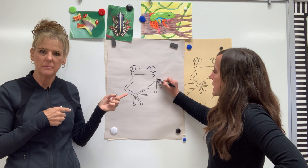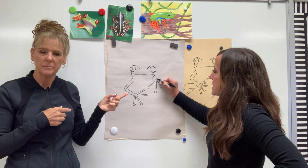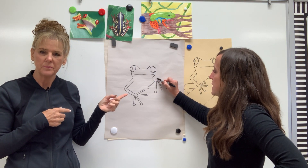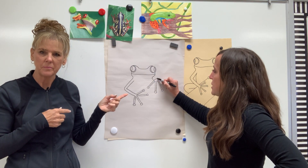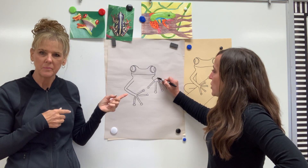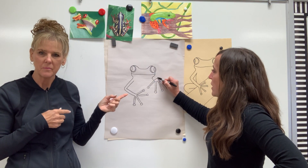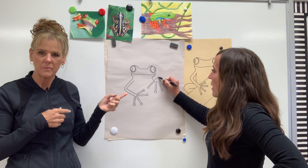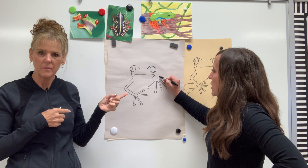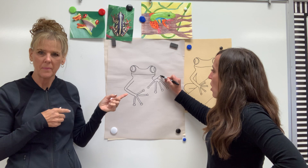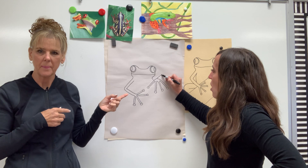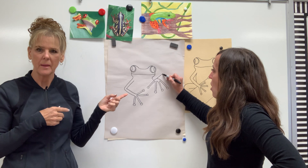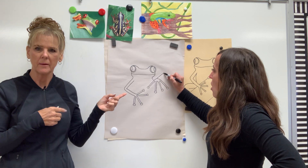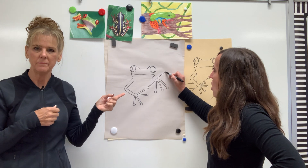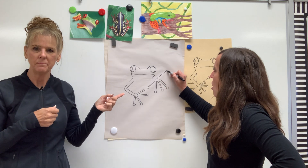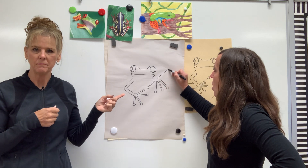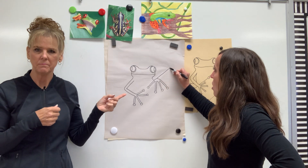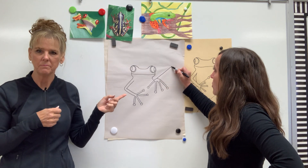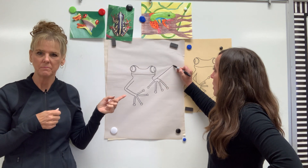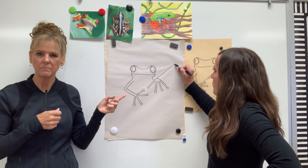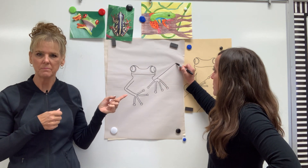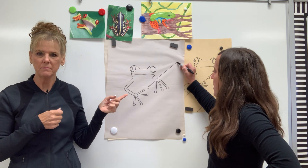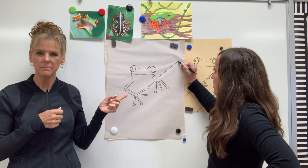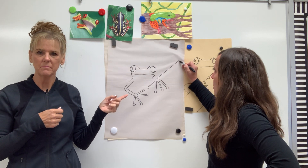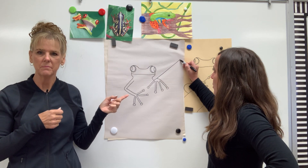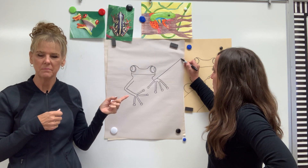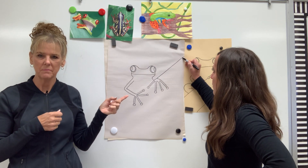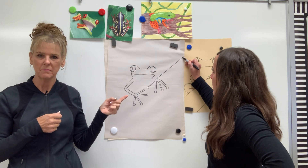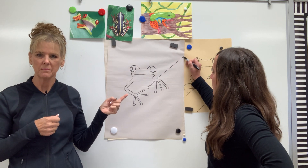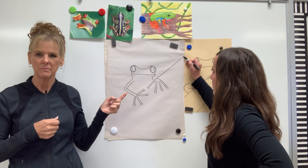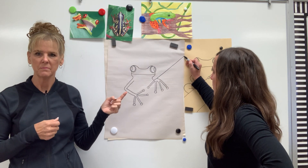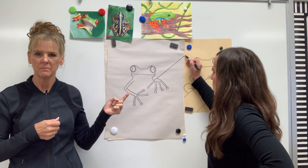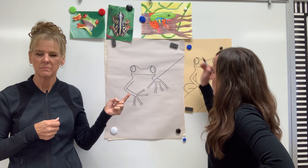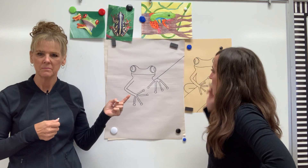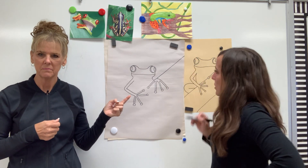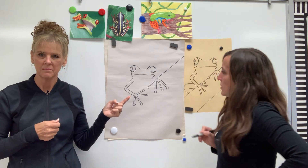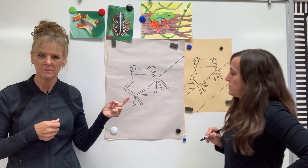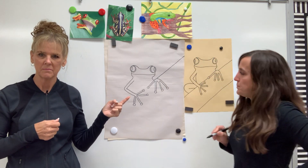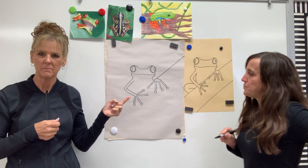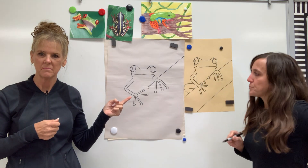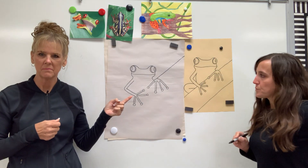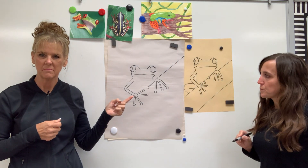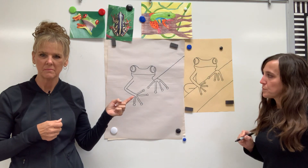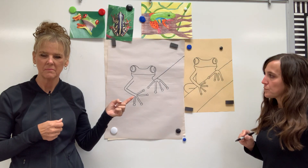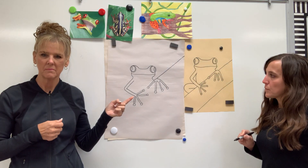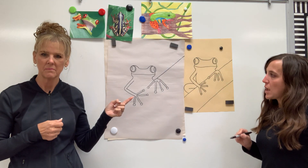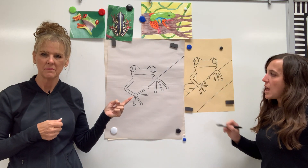a slanted straight line all the way off my paper, all the way off my paper.